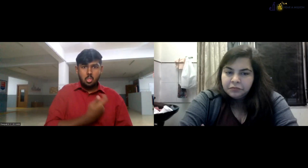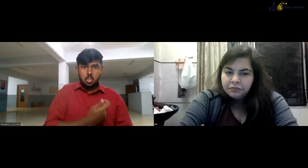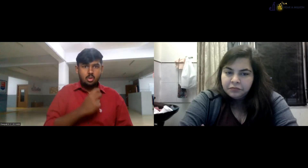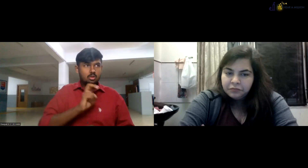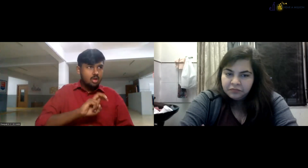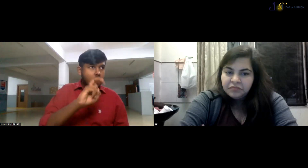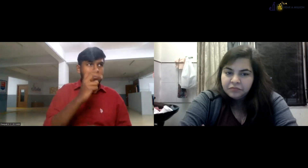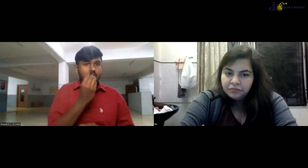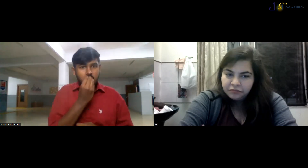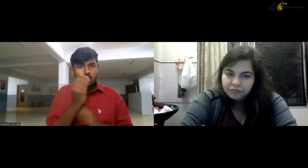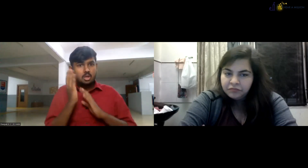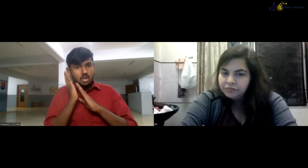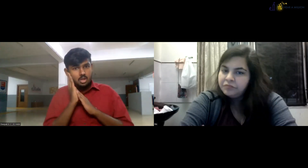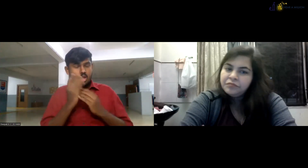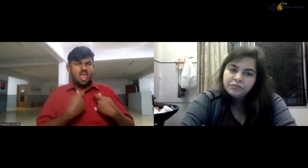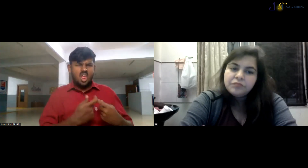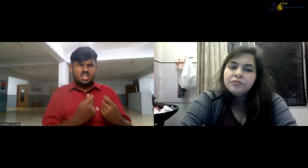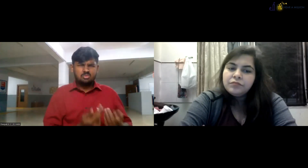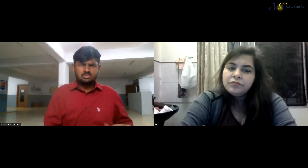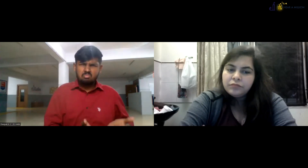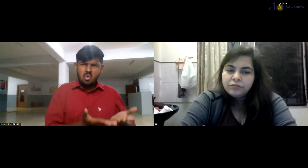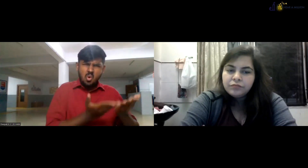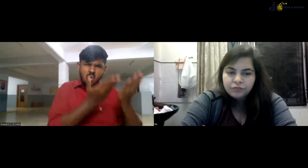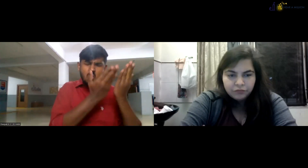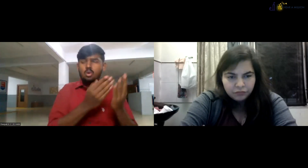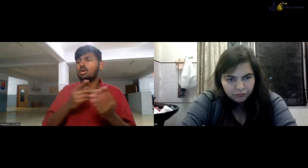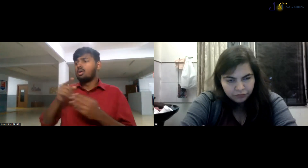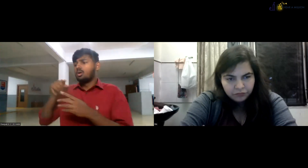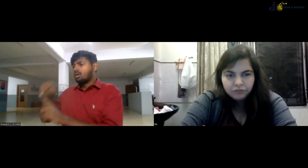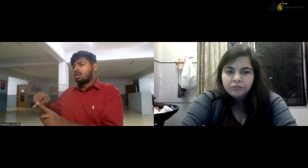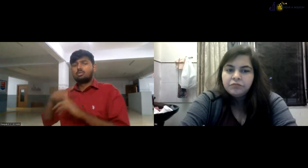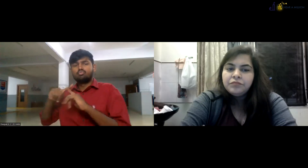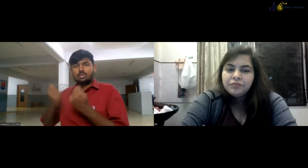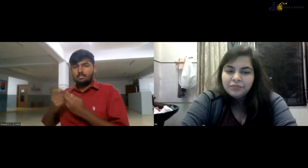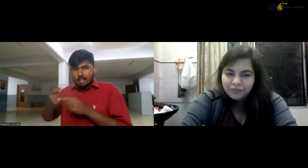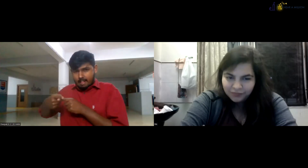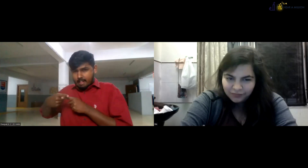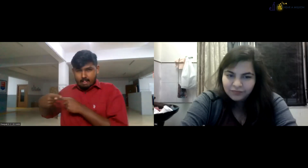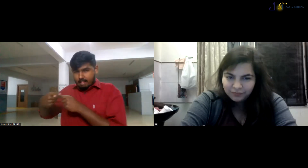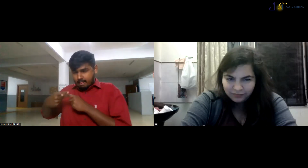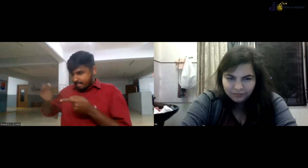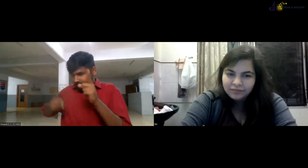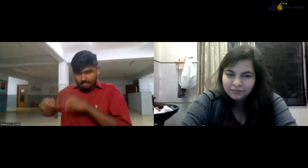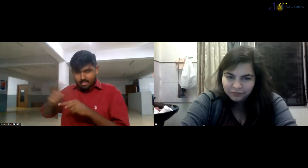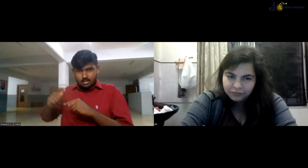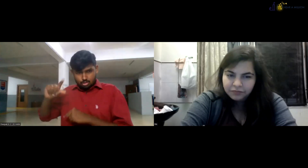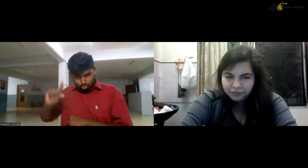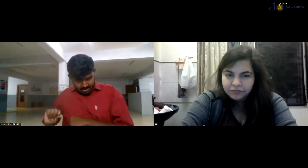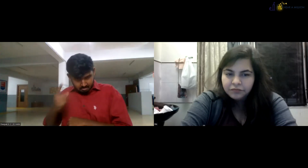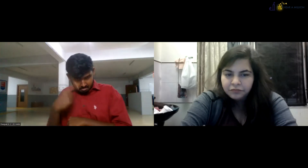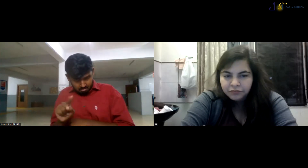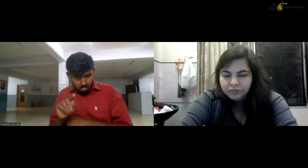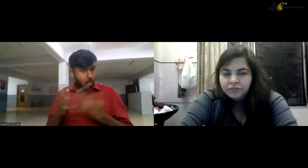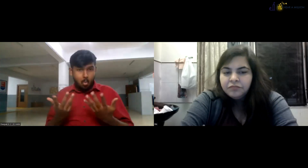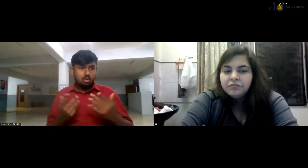alone or it is good to travel along with a group in terms of expenses? Do you think that when you travel alone,